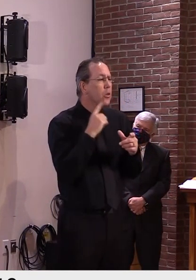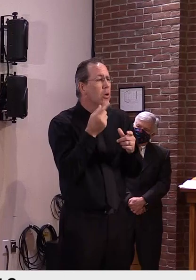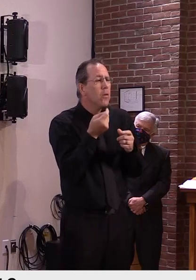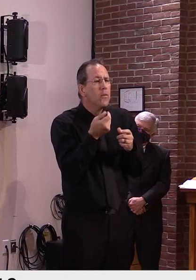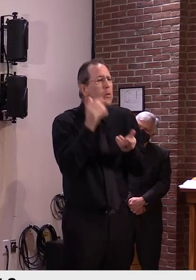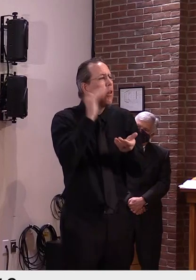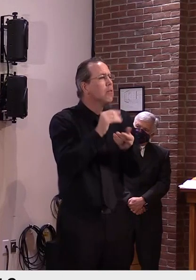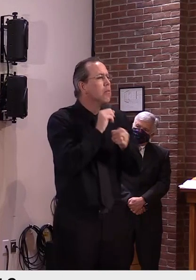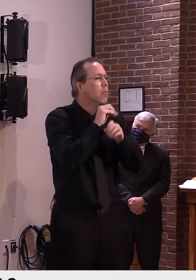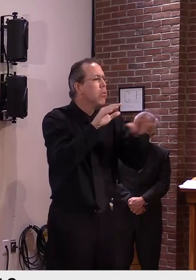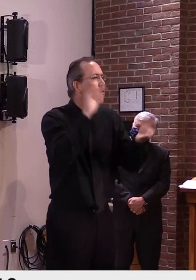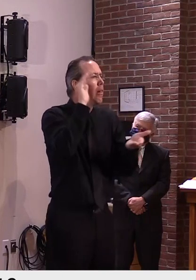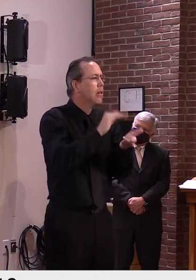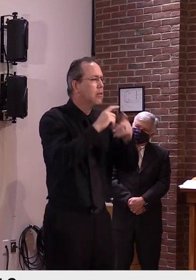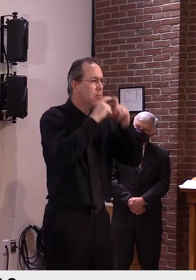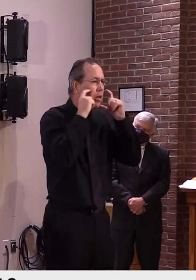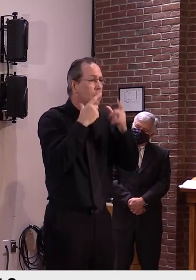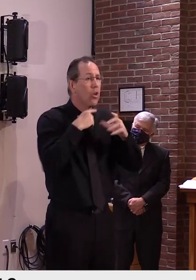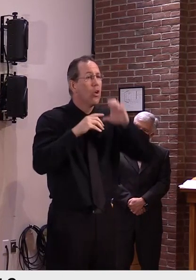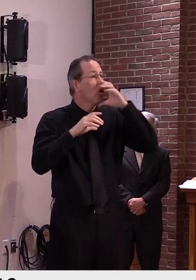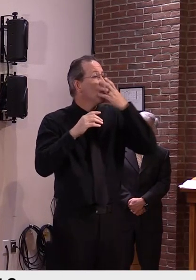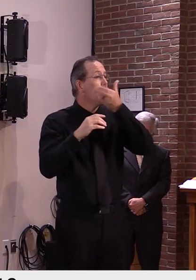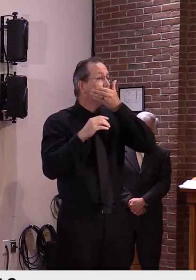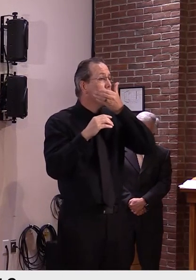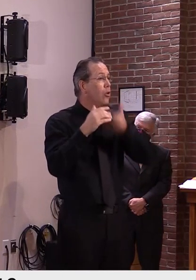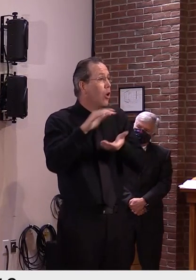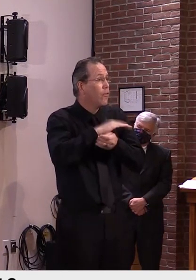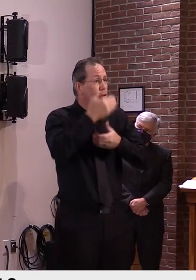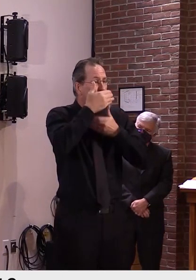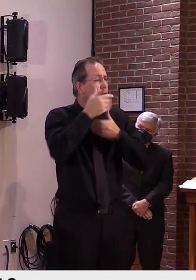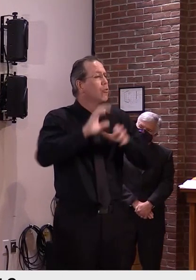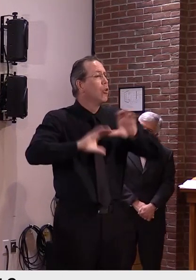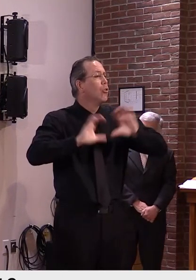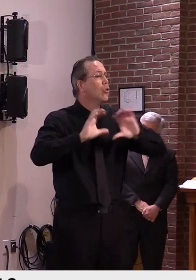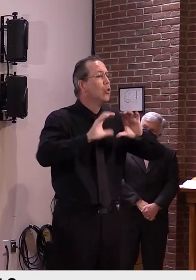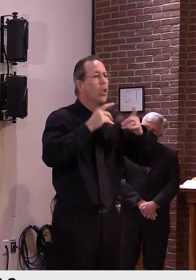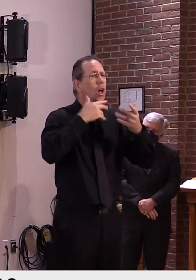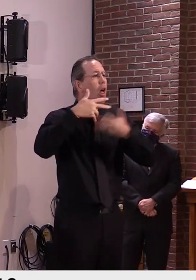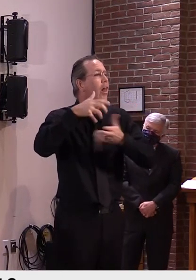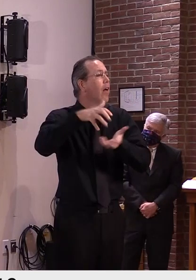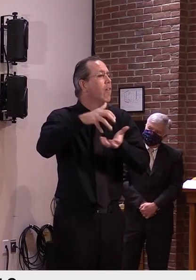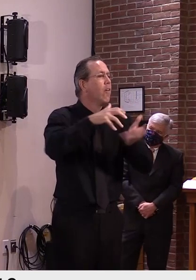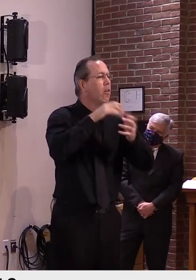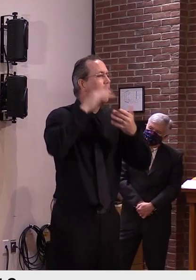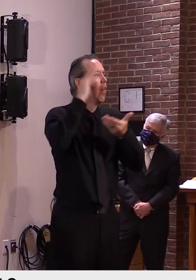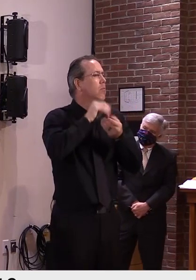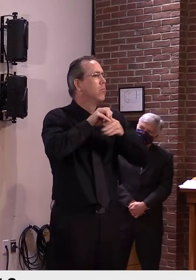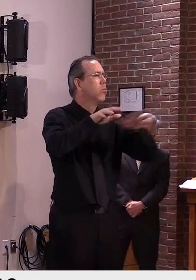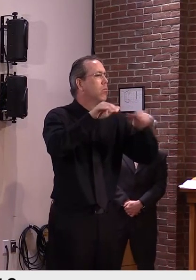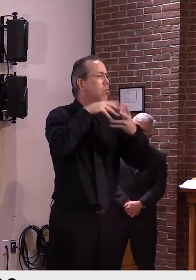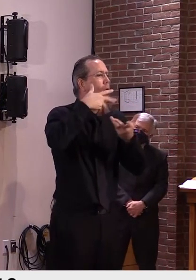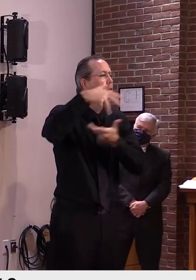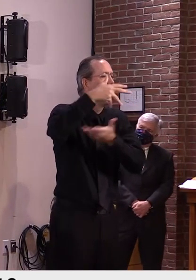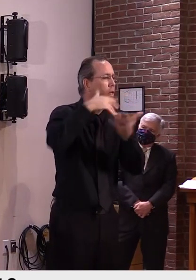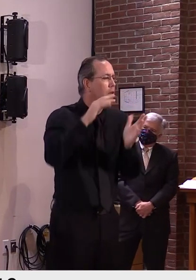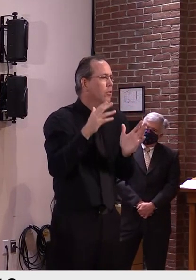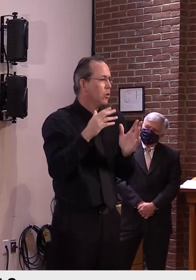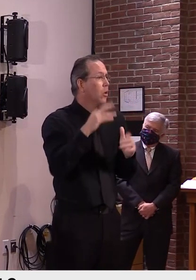whole host of both physical chemistry studies and epidemiologic studies provide a fair amount of evidence